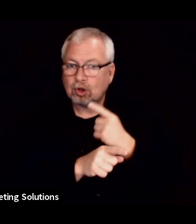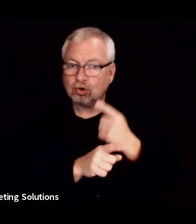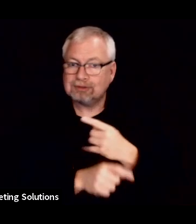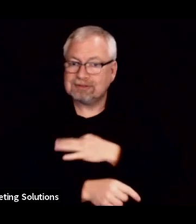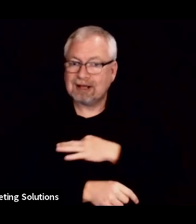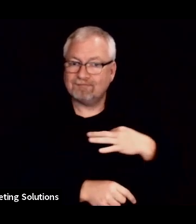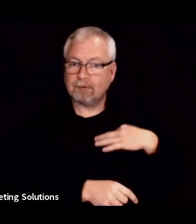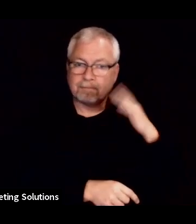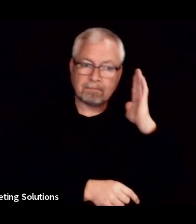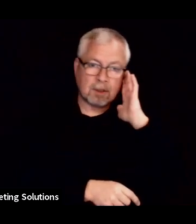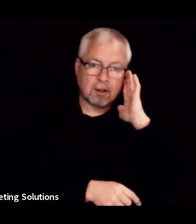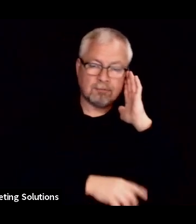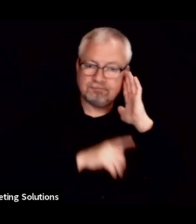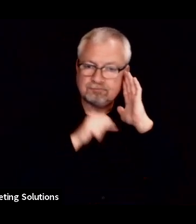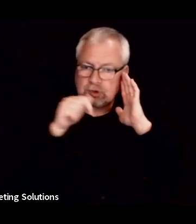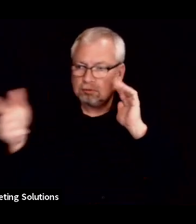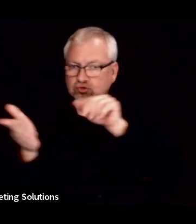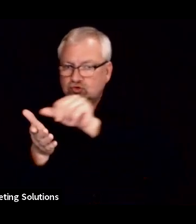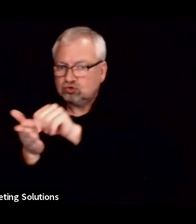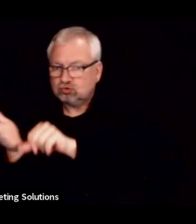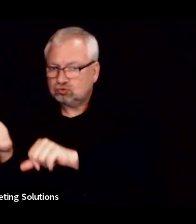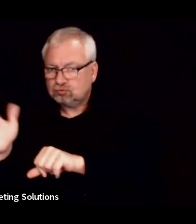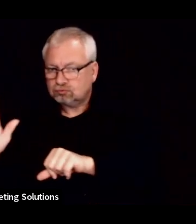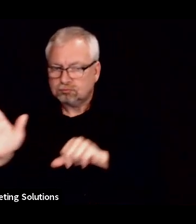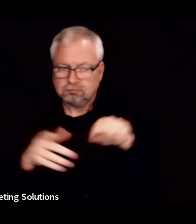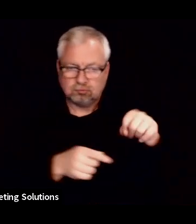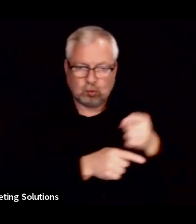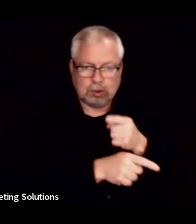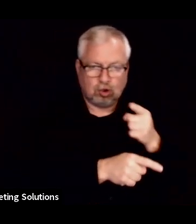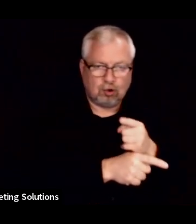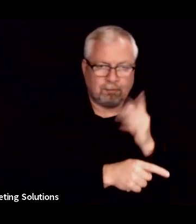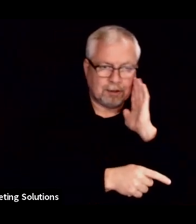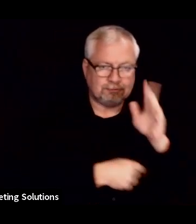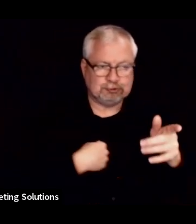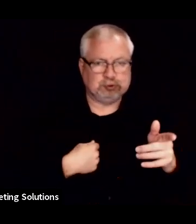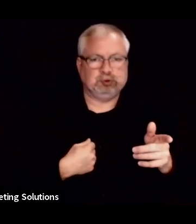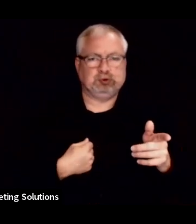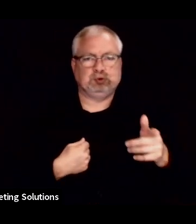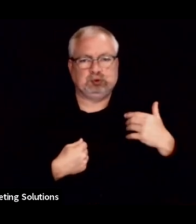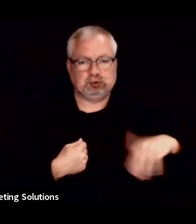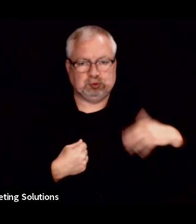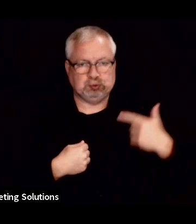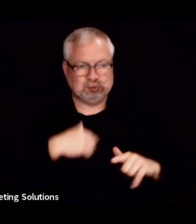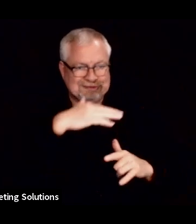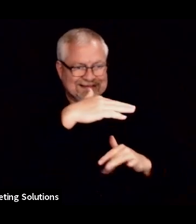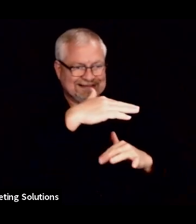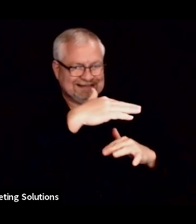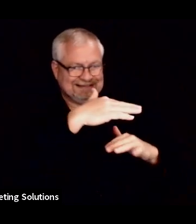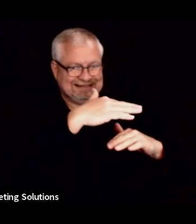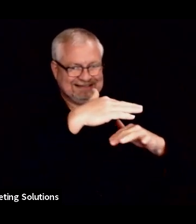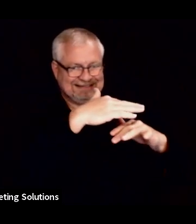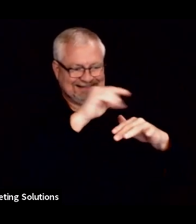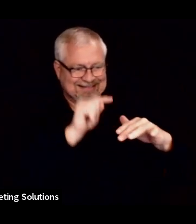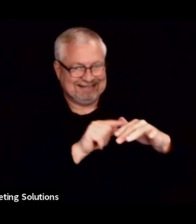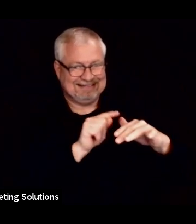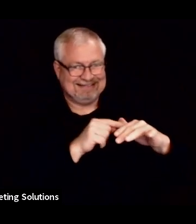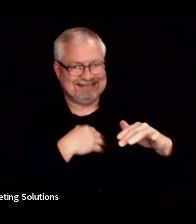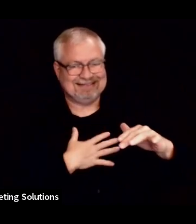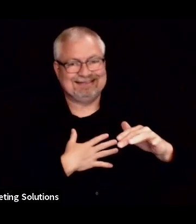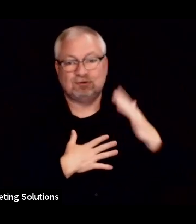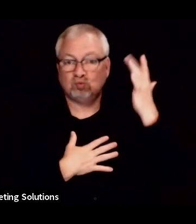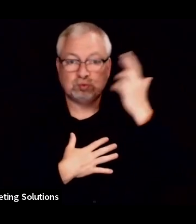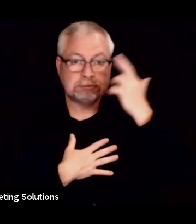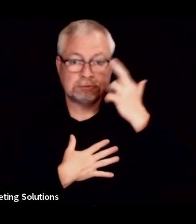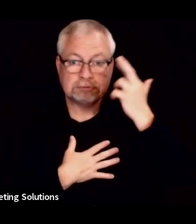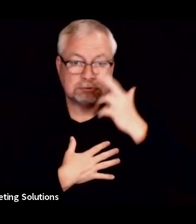But they are running tight on their established capacity, and we do think that that's due to the continued,